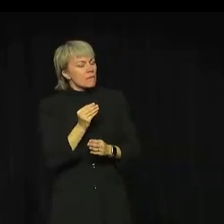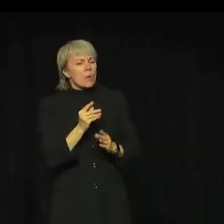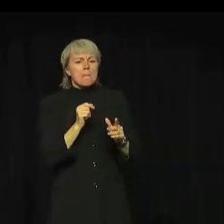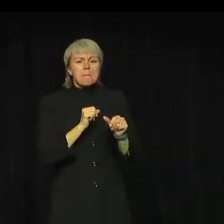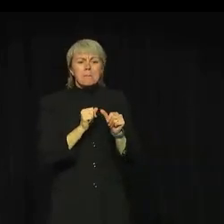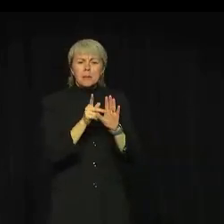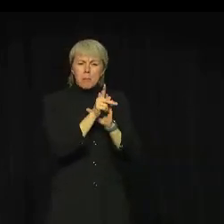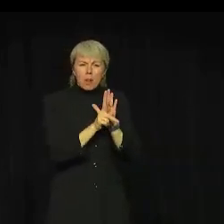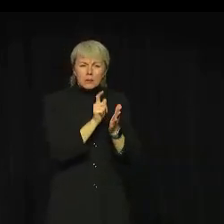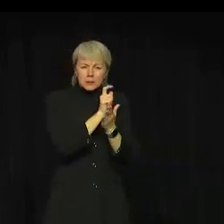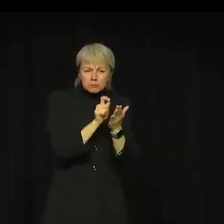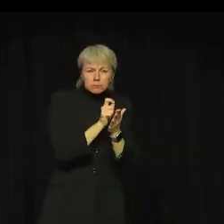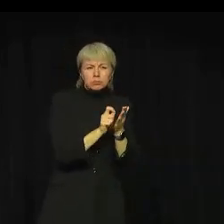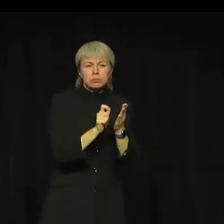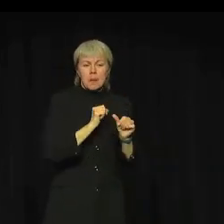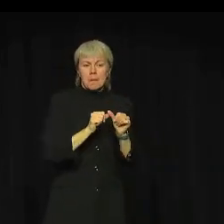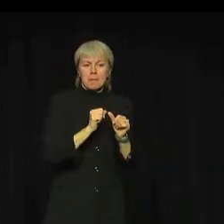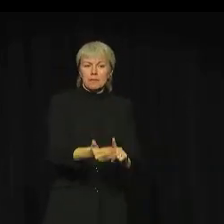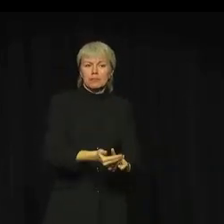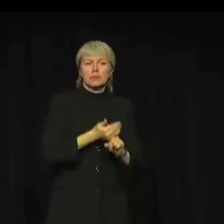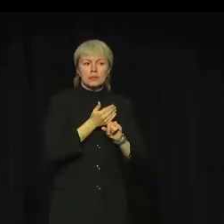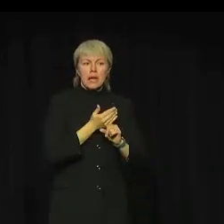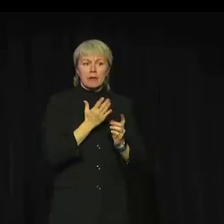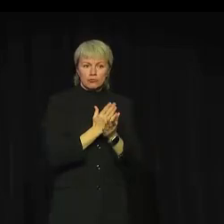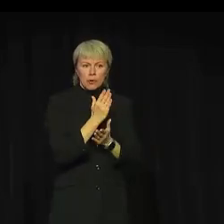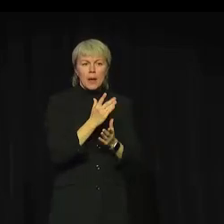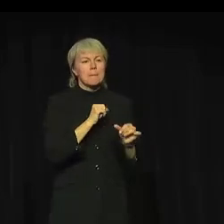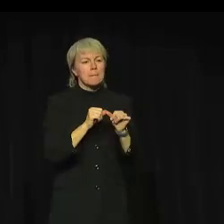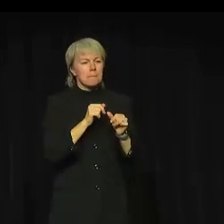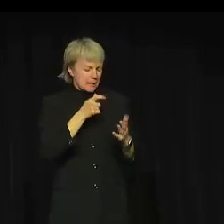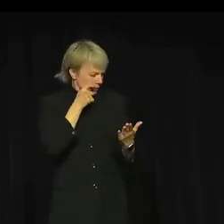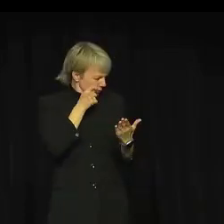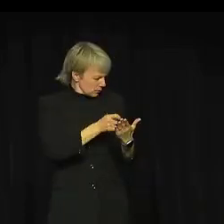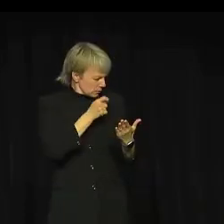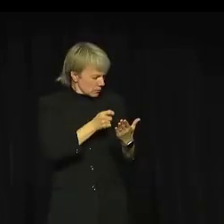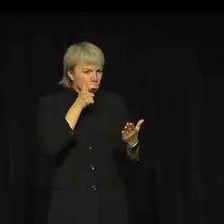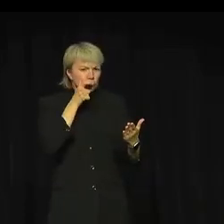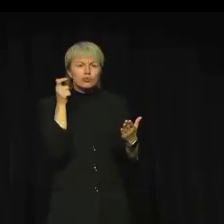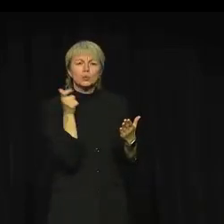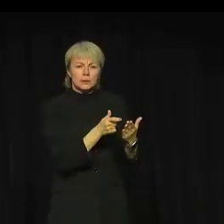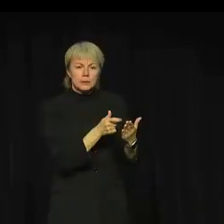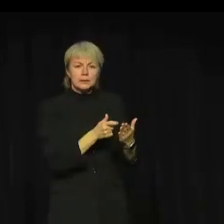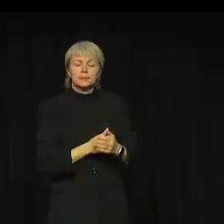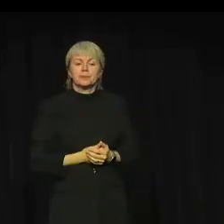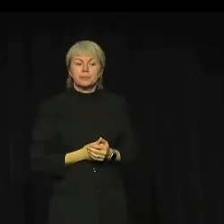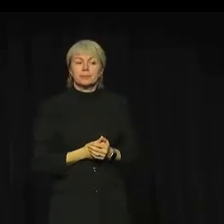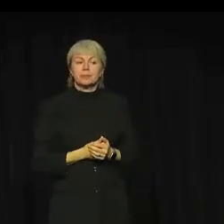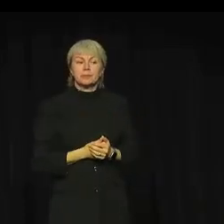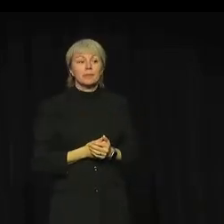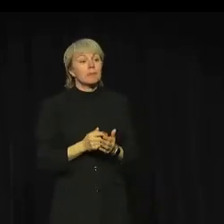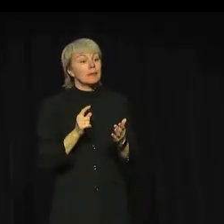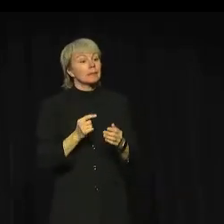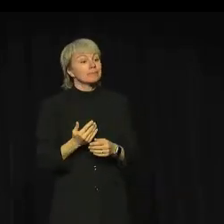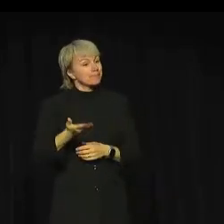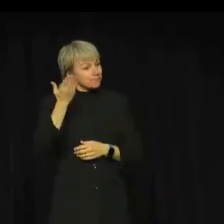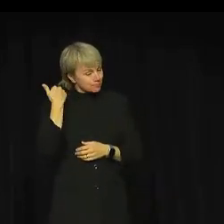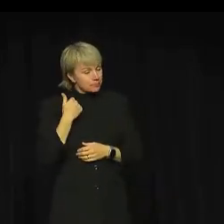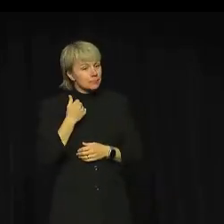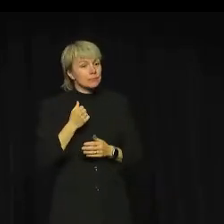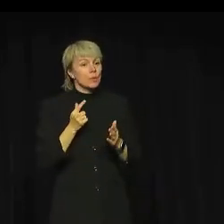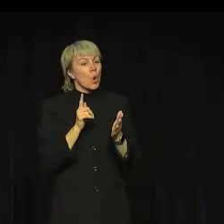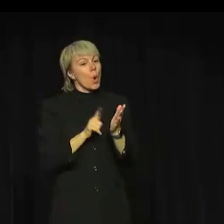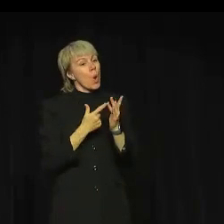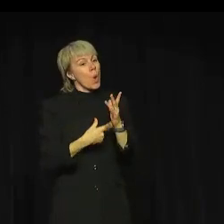protects rights and better stands up to outside scrutiny. As the late great Lord Bingham, another legal hero of